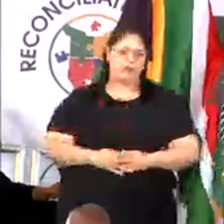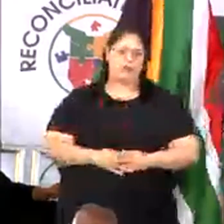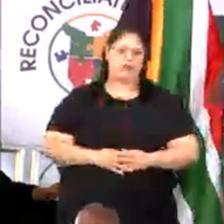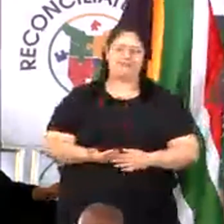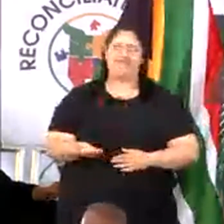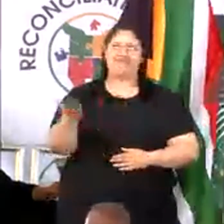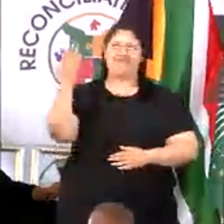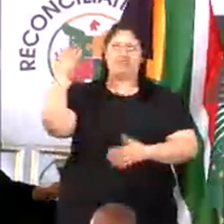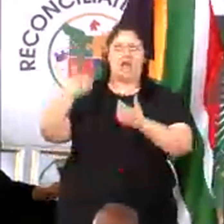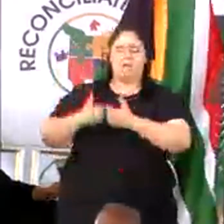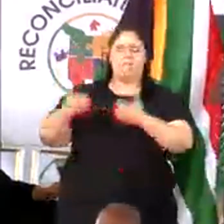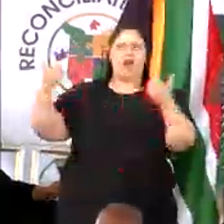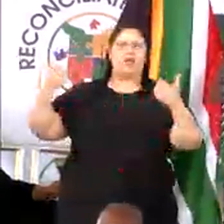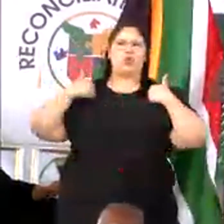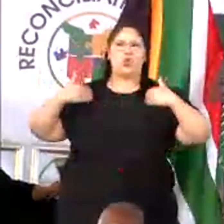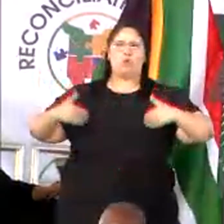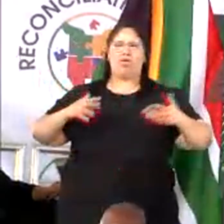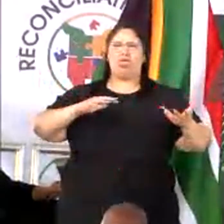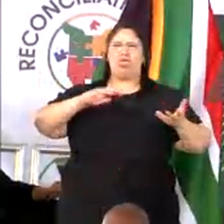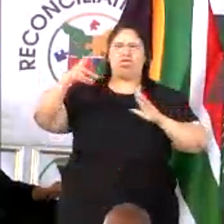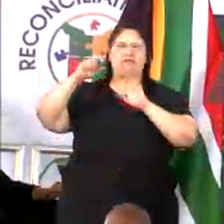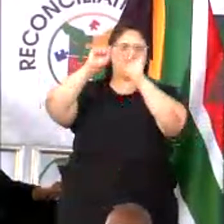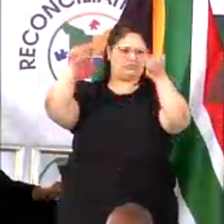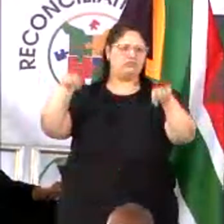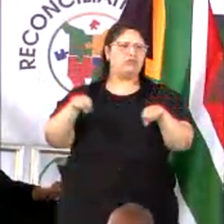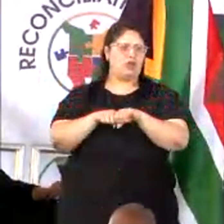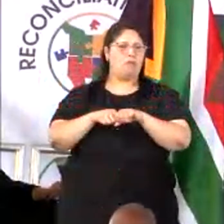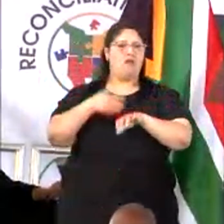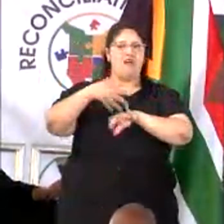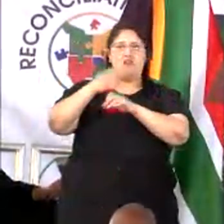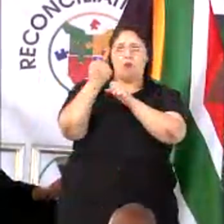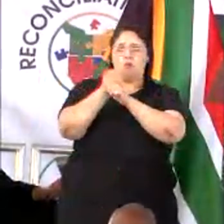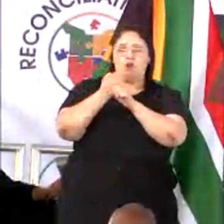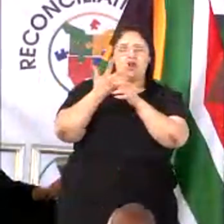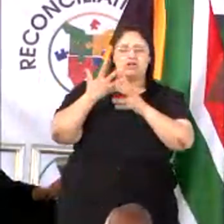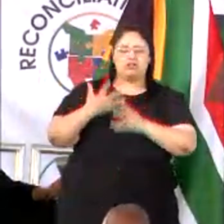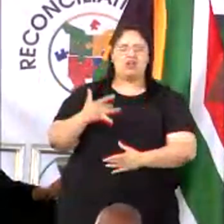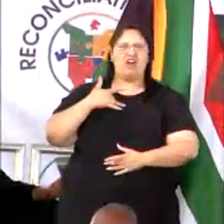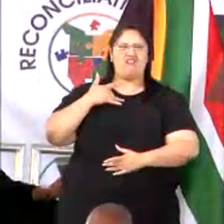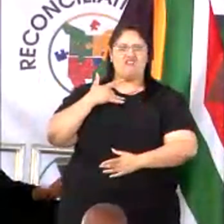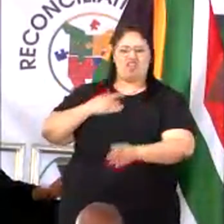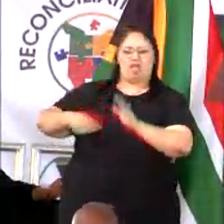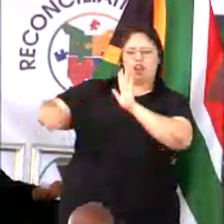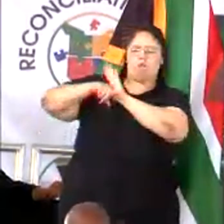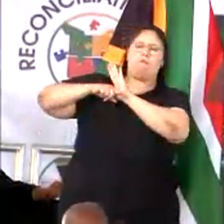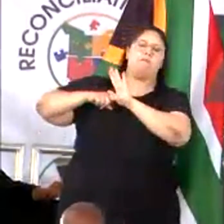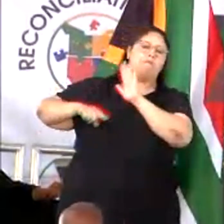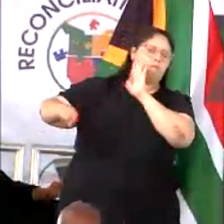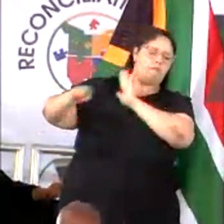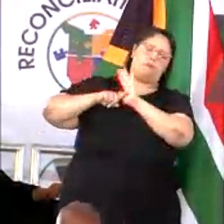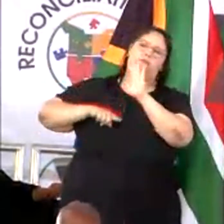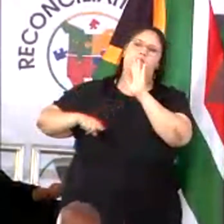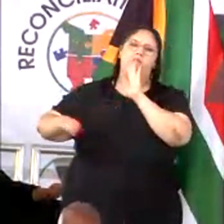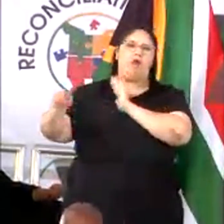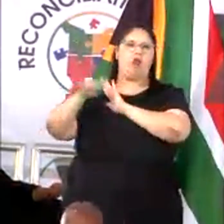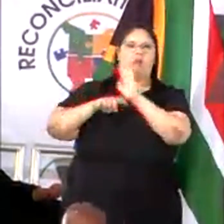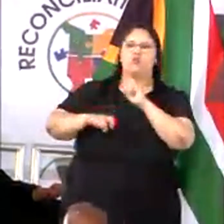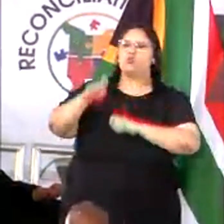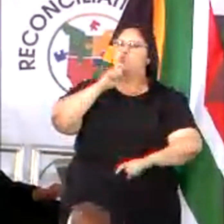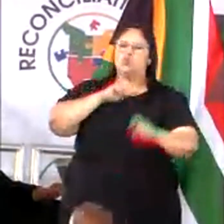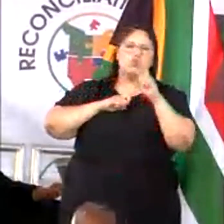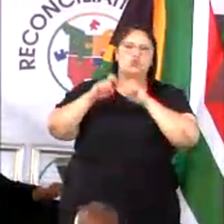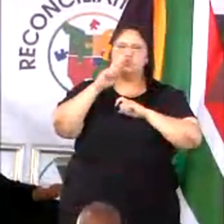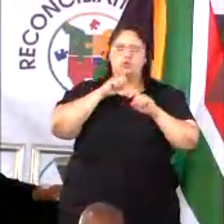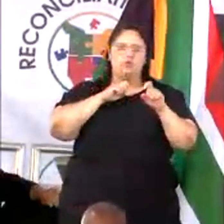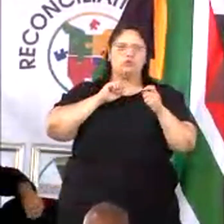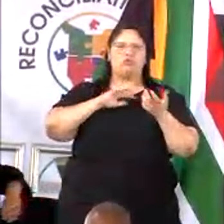Human apartheid system, farm workers bore the brunt of exploitation.